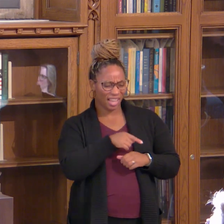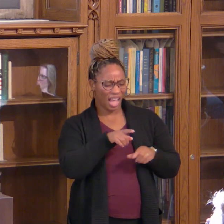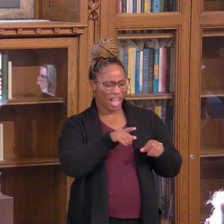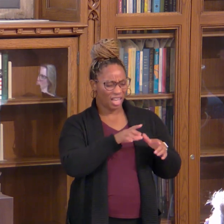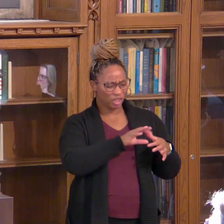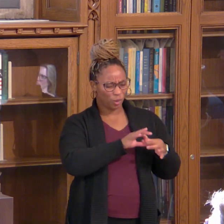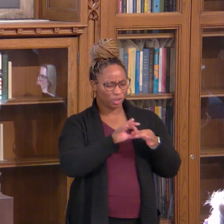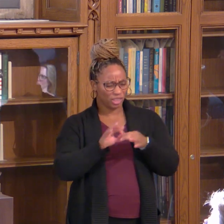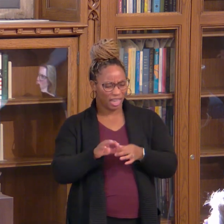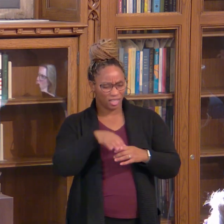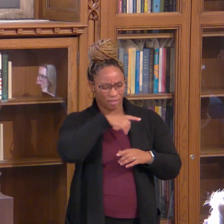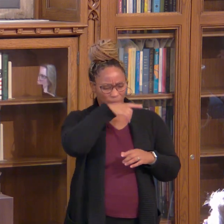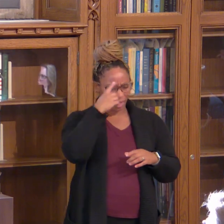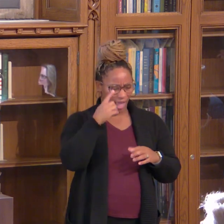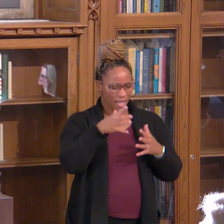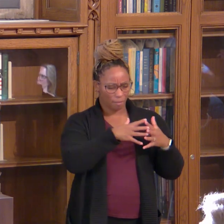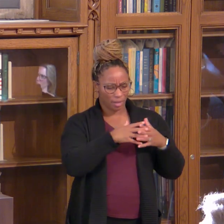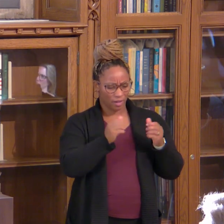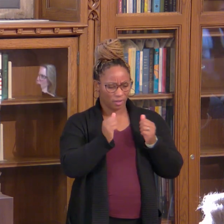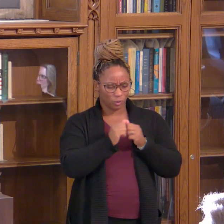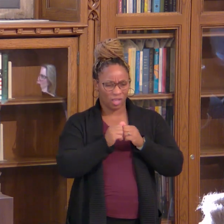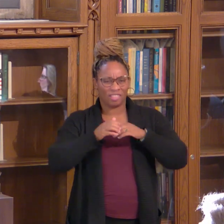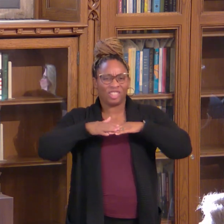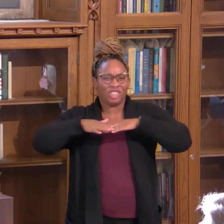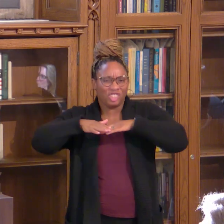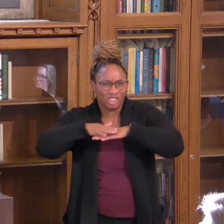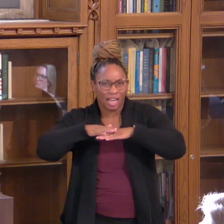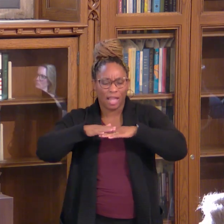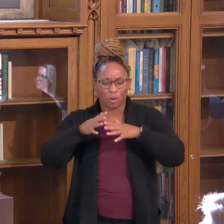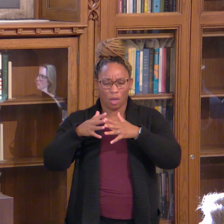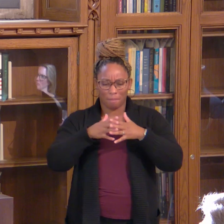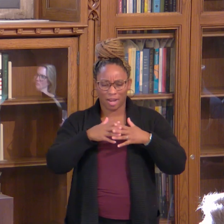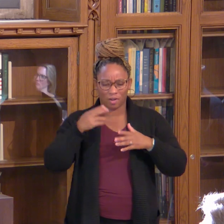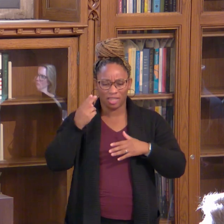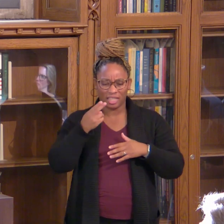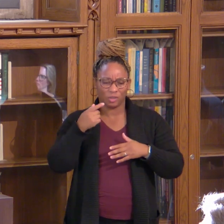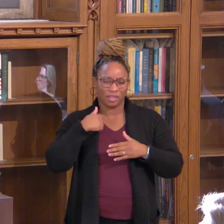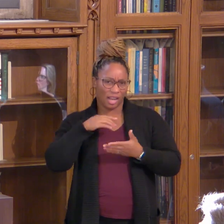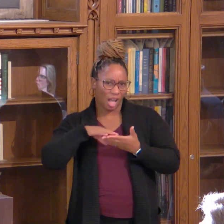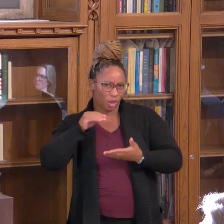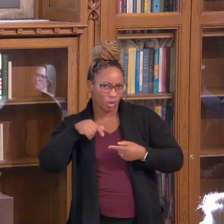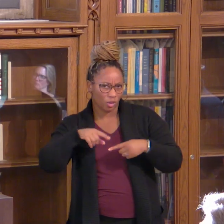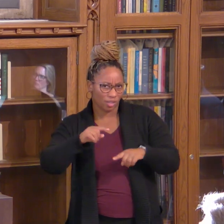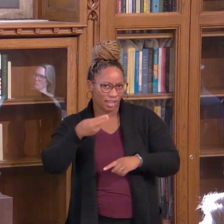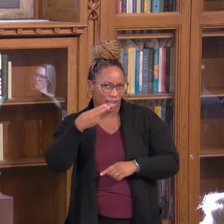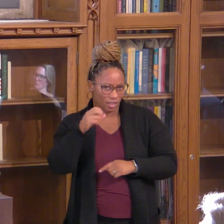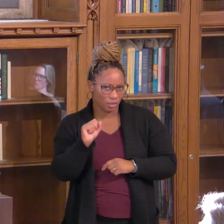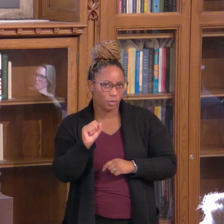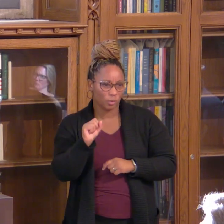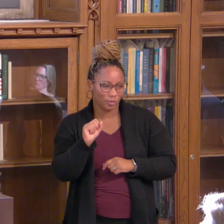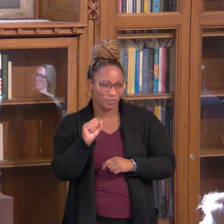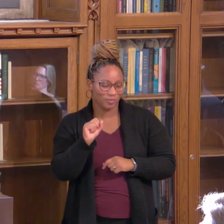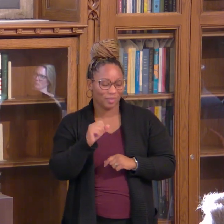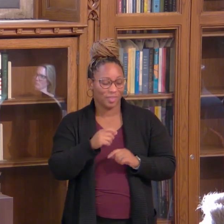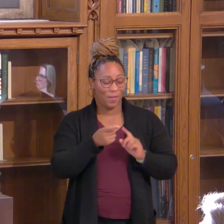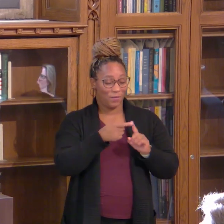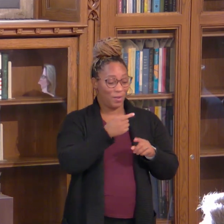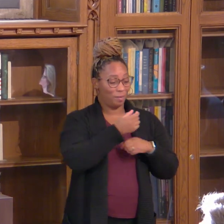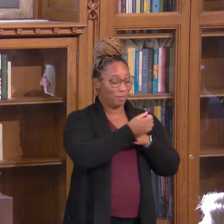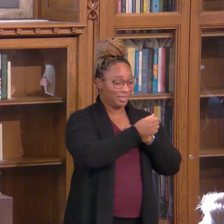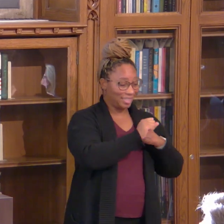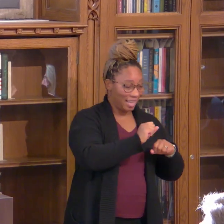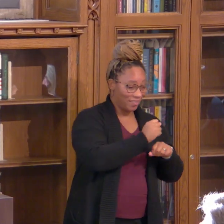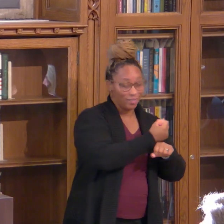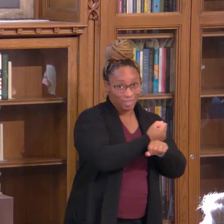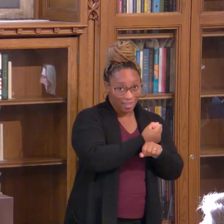black Americans with the shallow American history that I had encountered in high school From Slavery to to